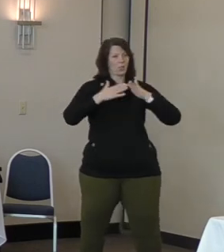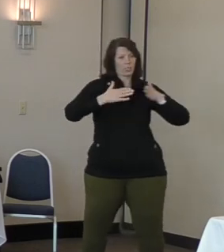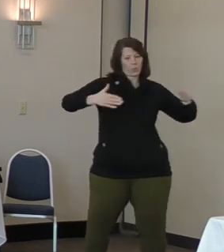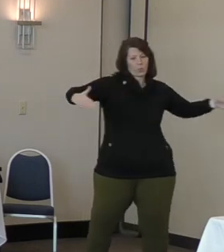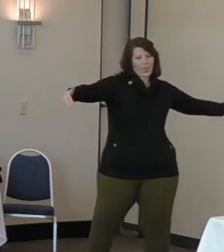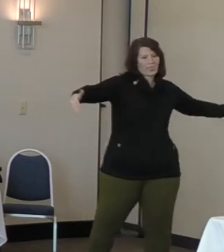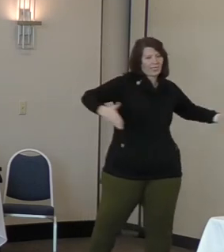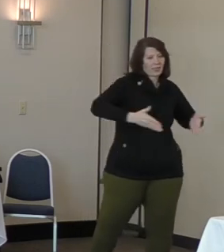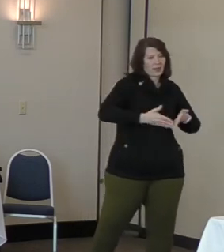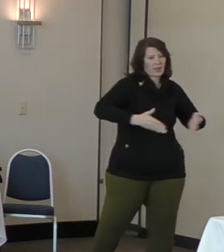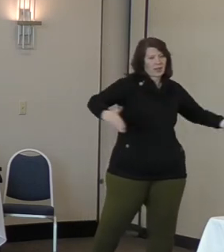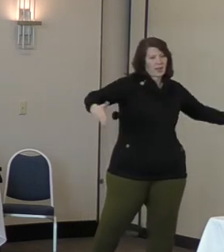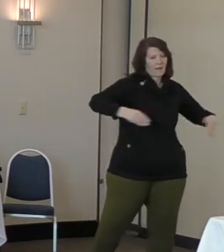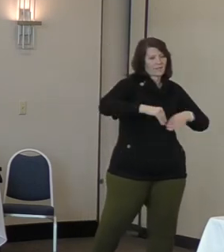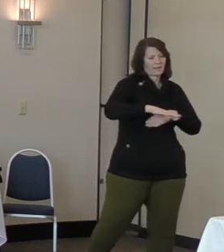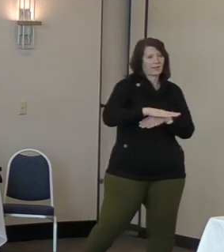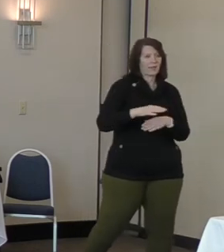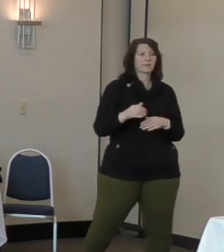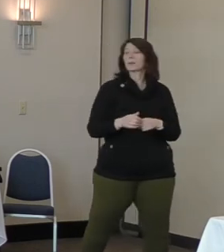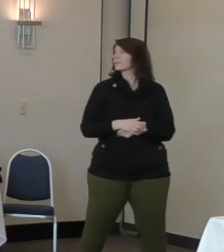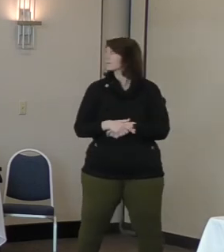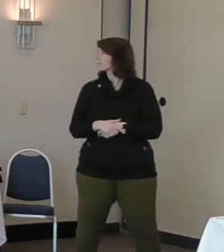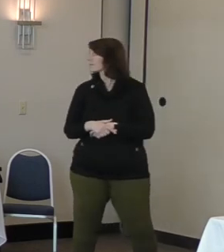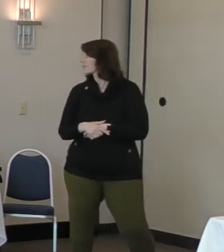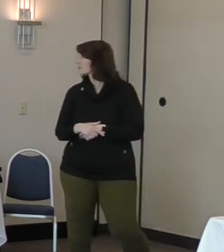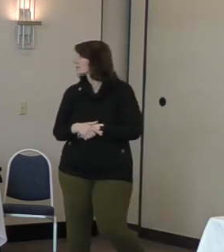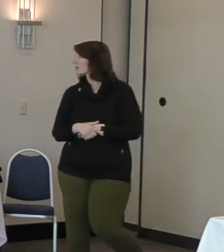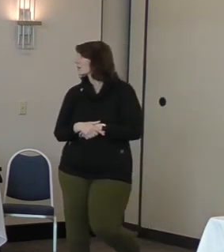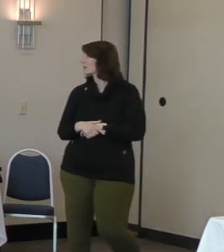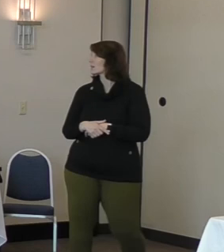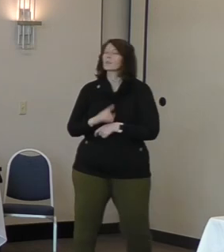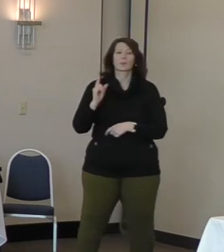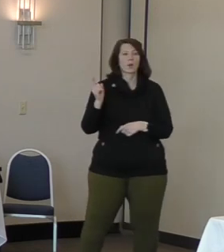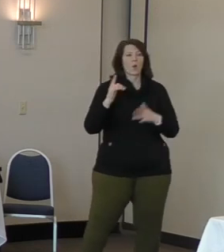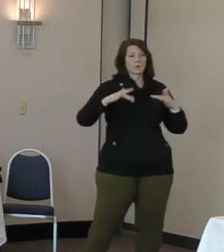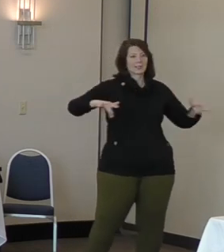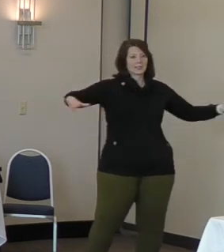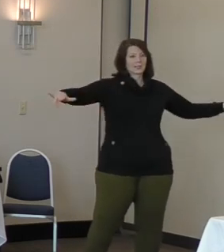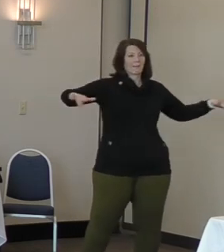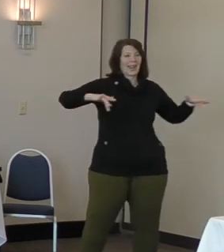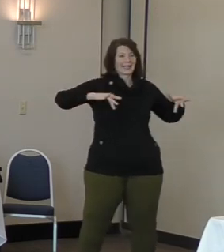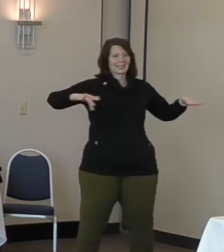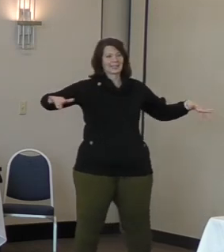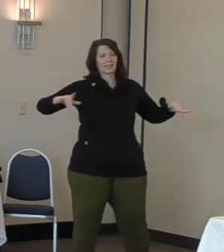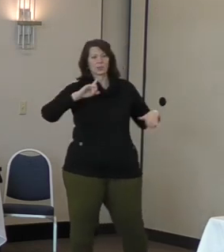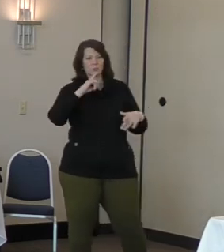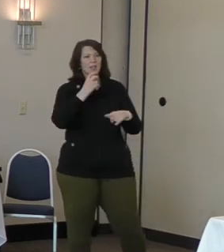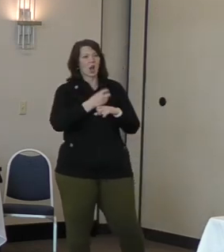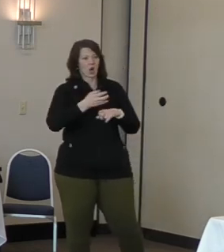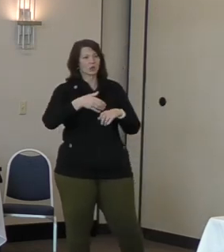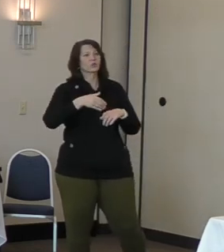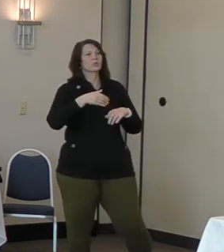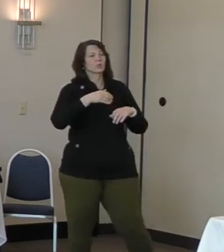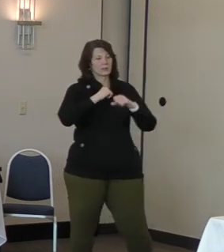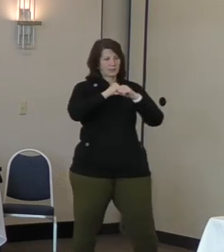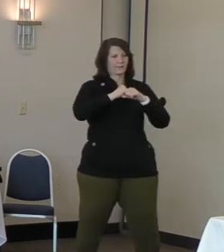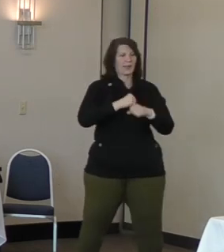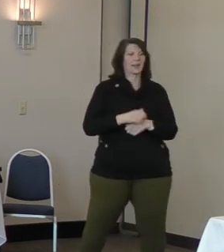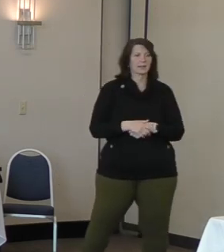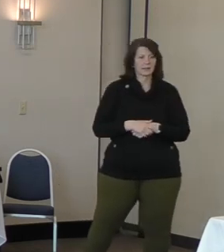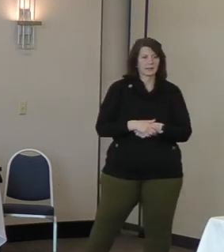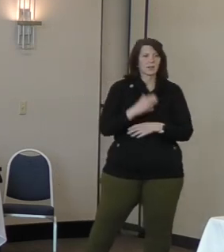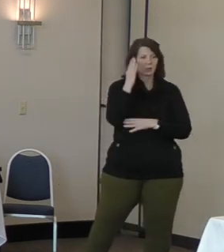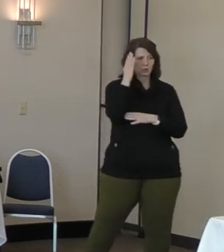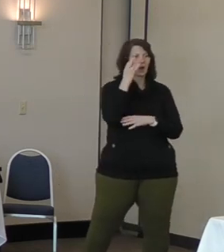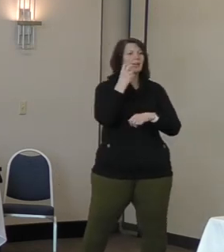field. The biggest advantage attack has is there's all this space, and it's really hard to cover. Tries get harder to come